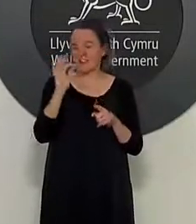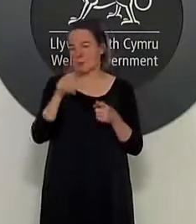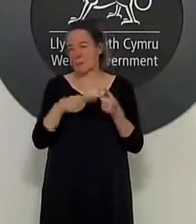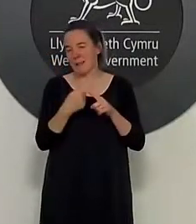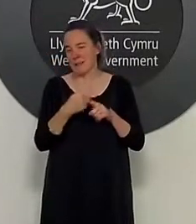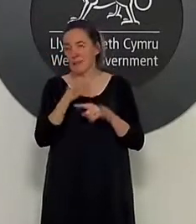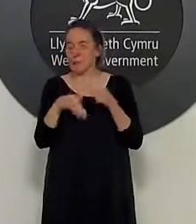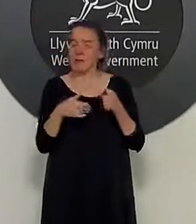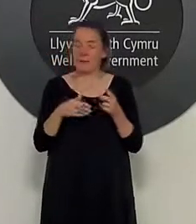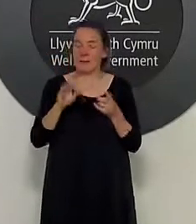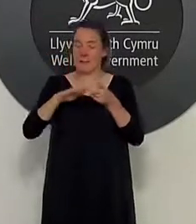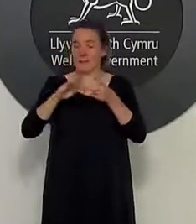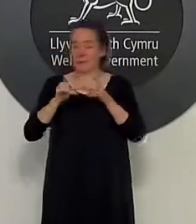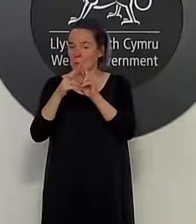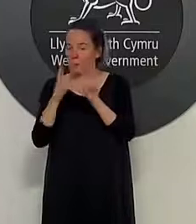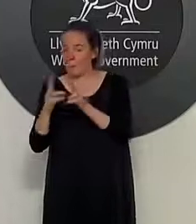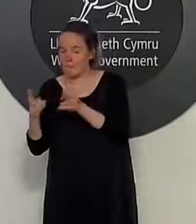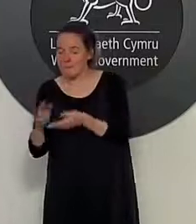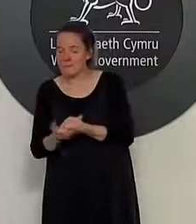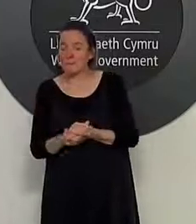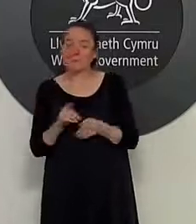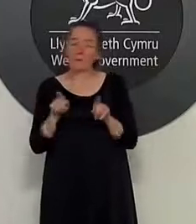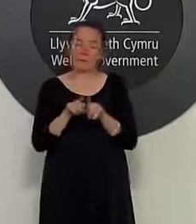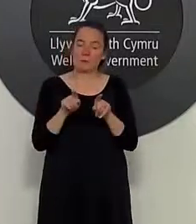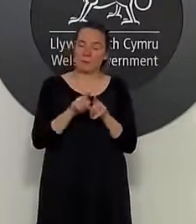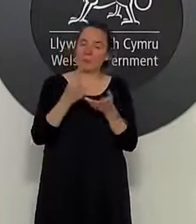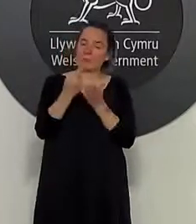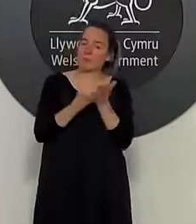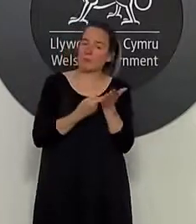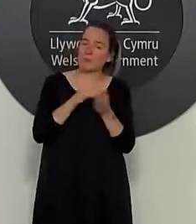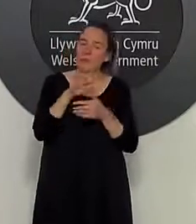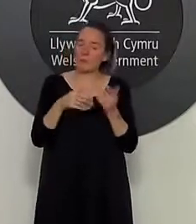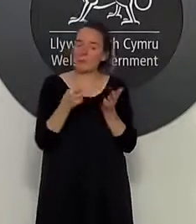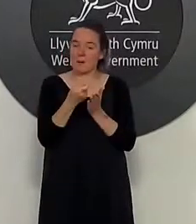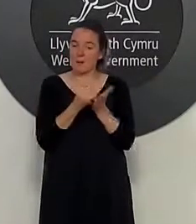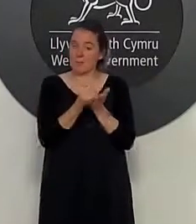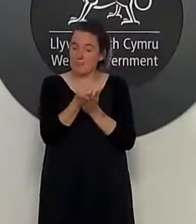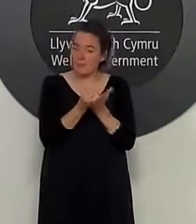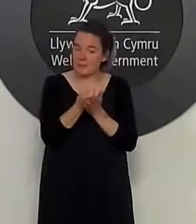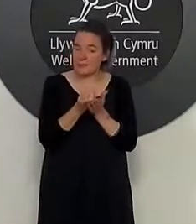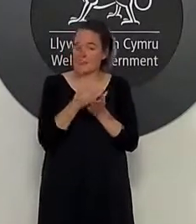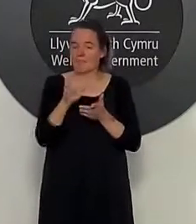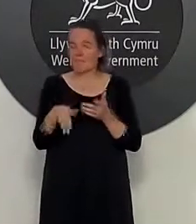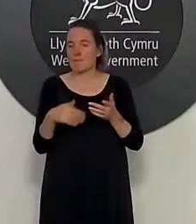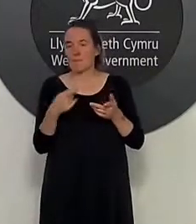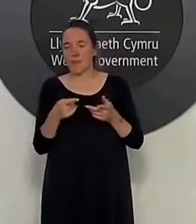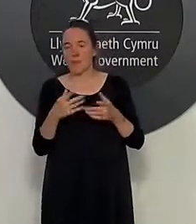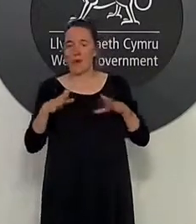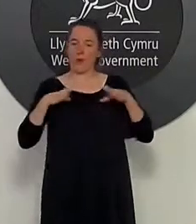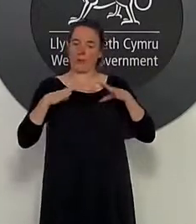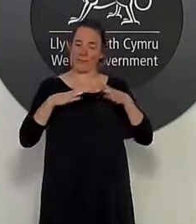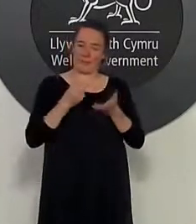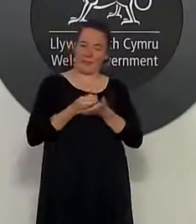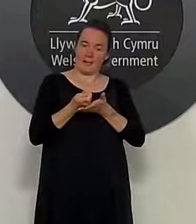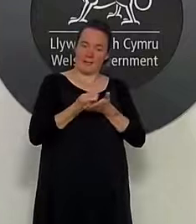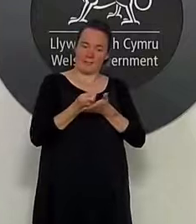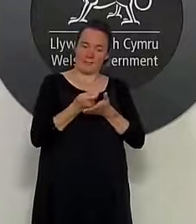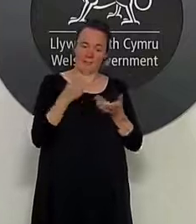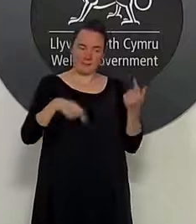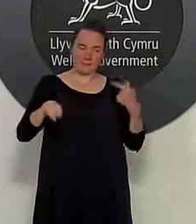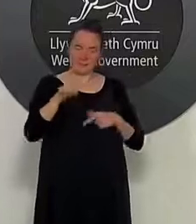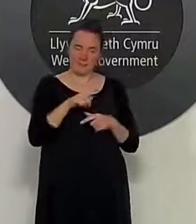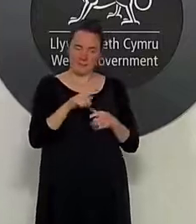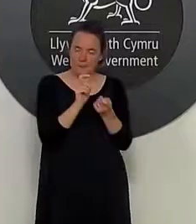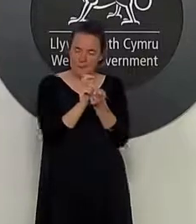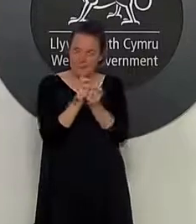holiday lets so owners and operators make a fair contribution to their local communities. The impact